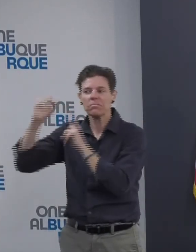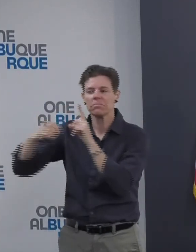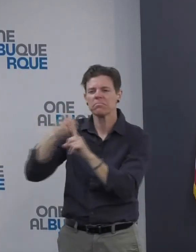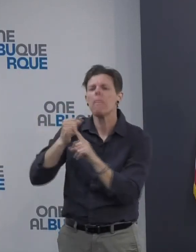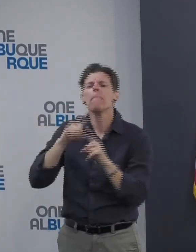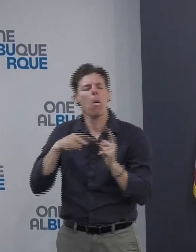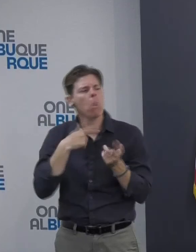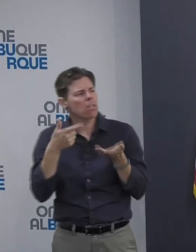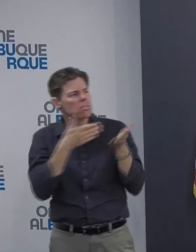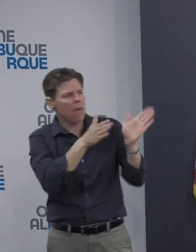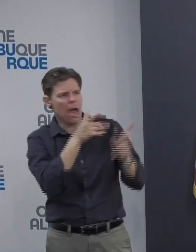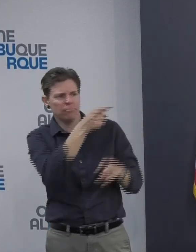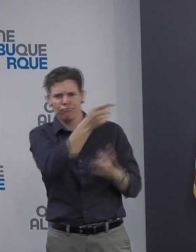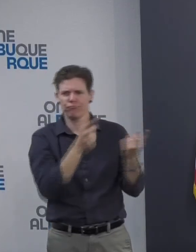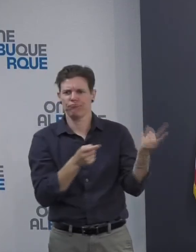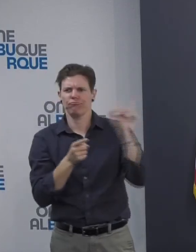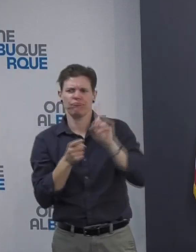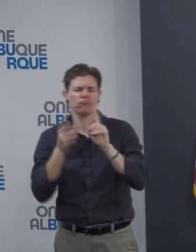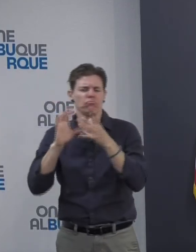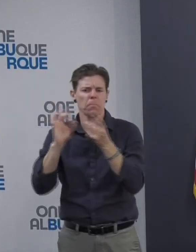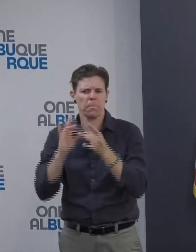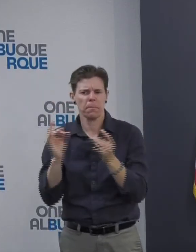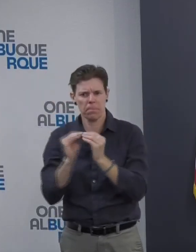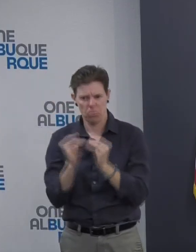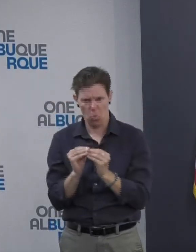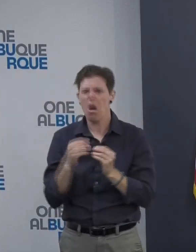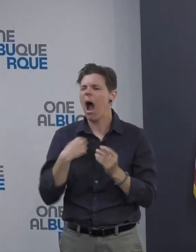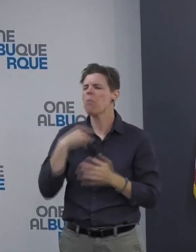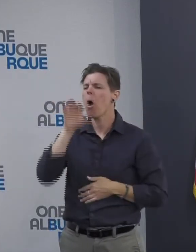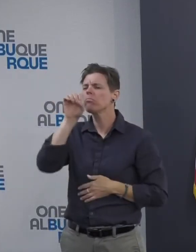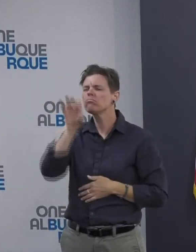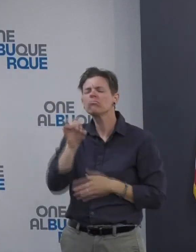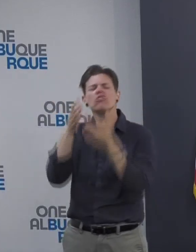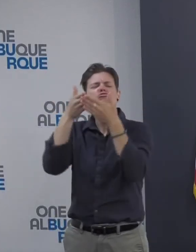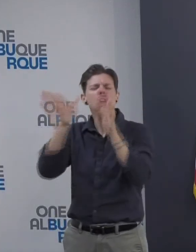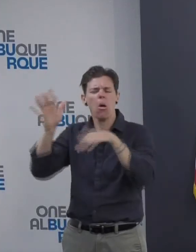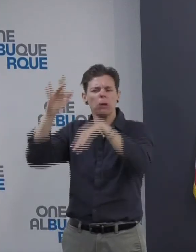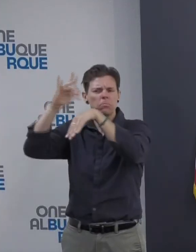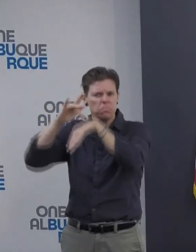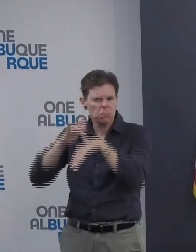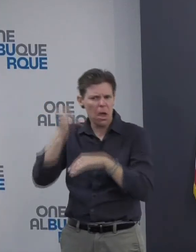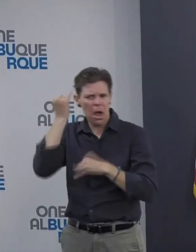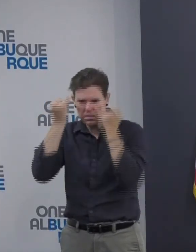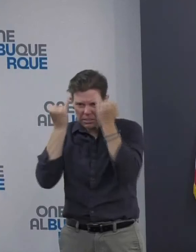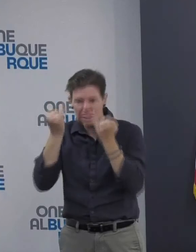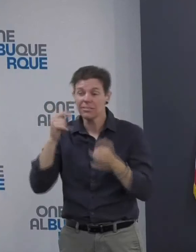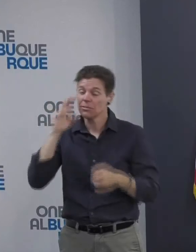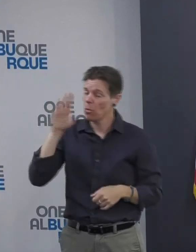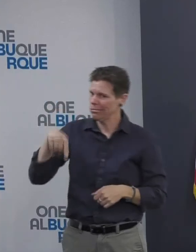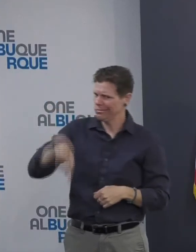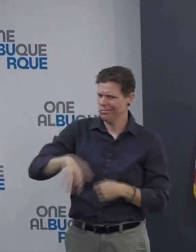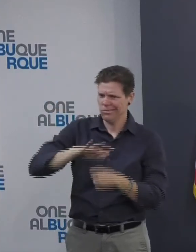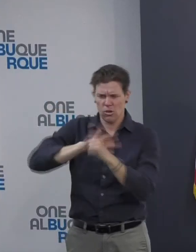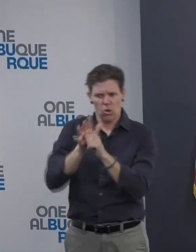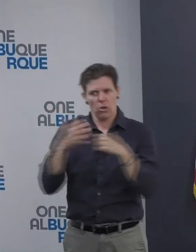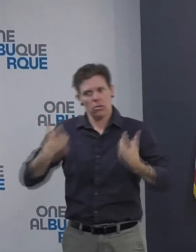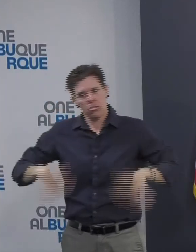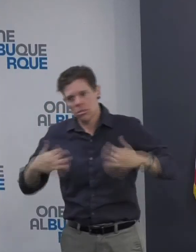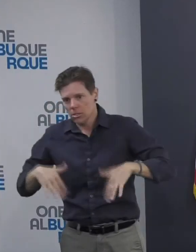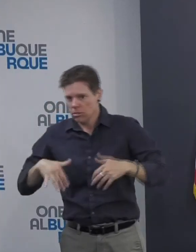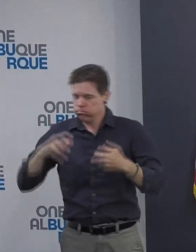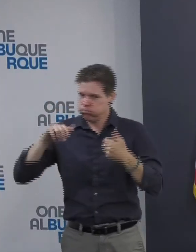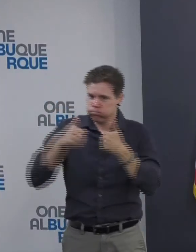high level. We wanted to make sure and step up despite the challenges with respect to Corona, and so our team has been working on